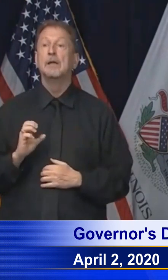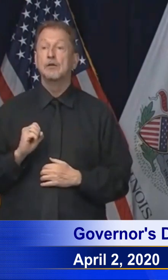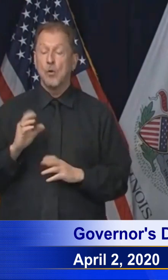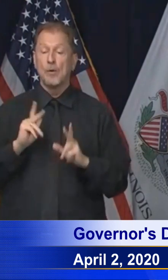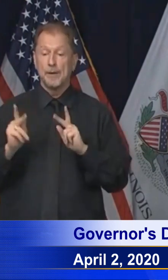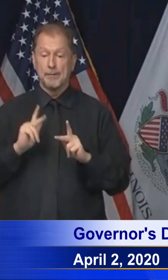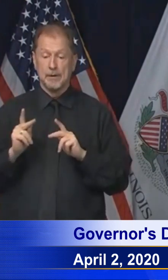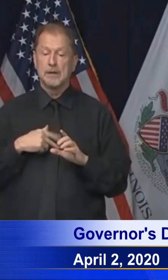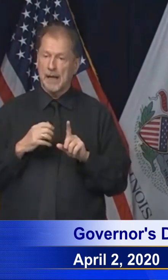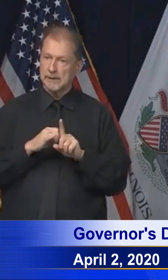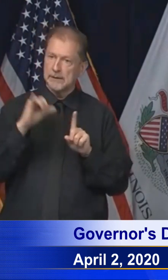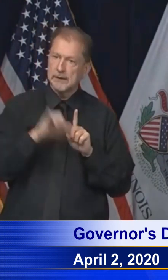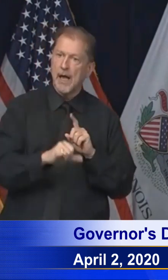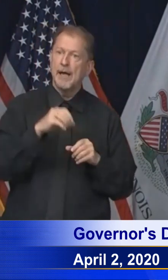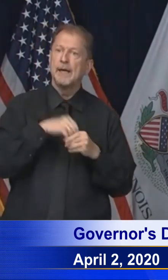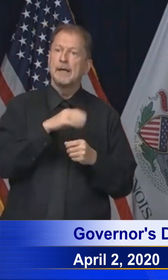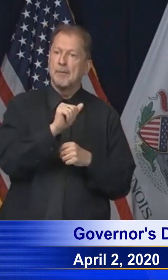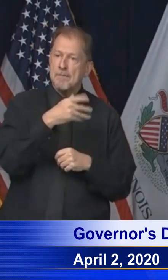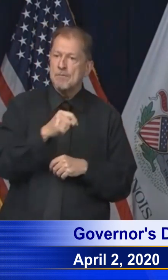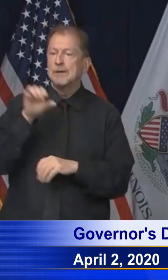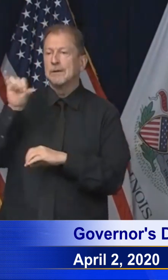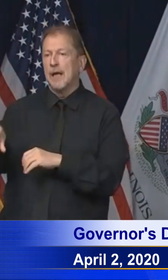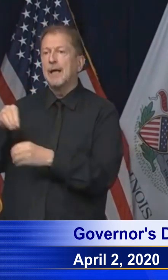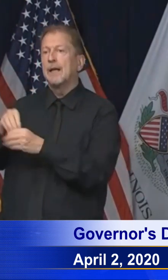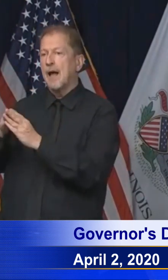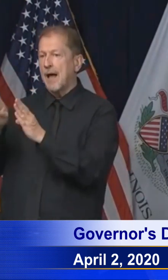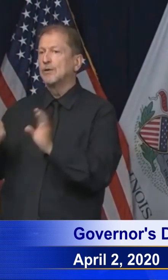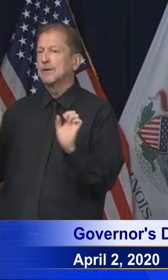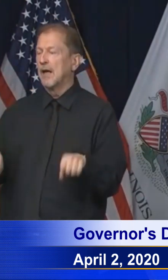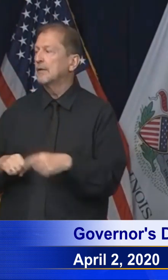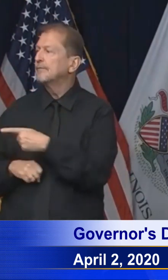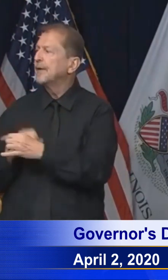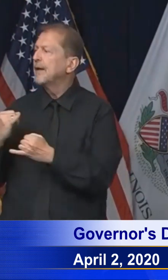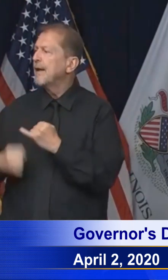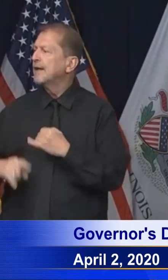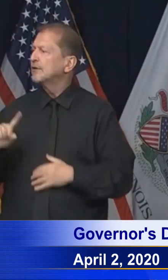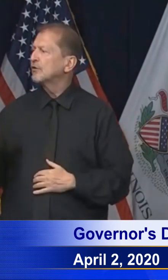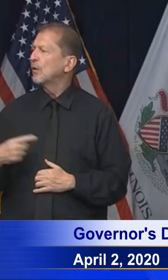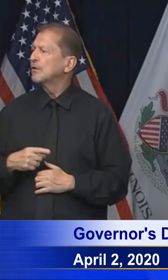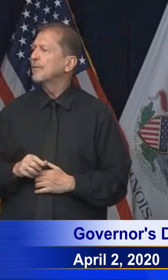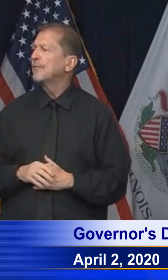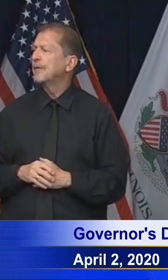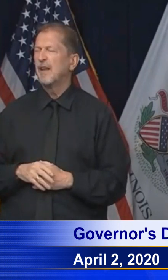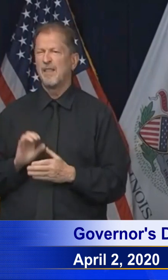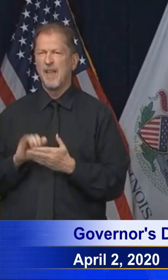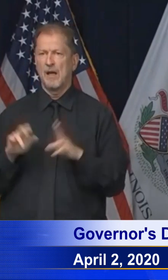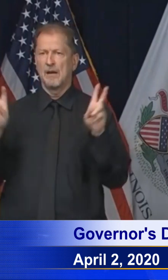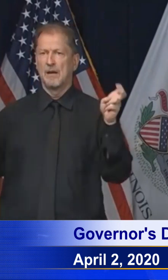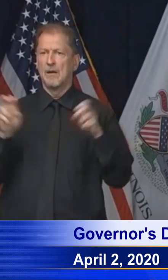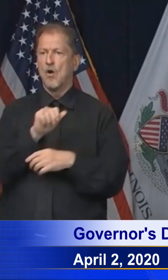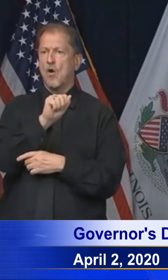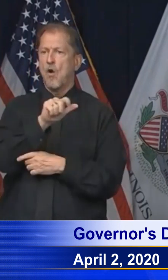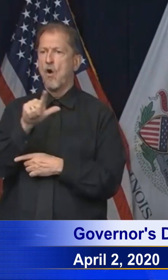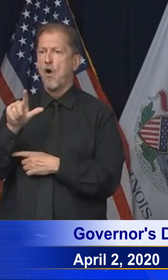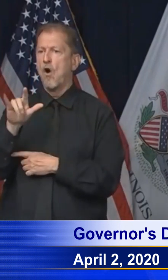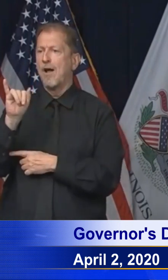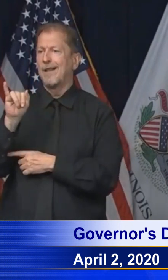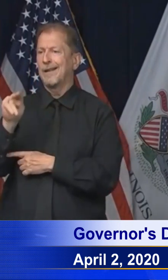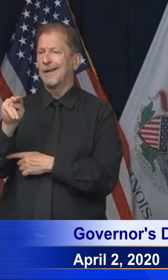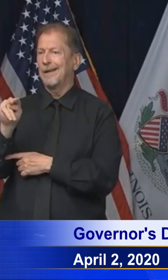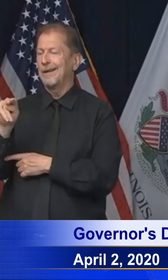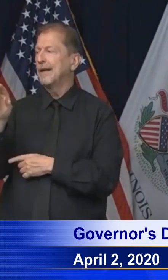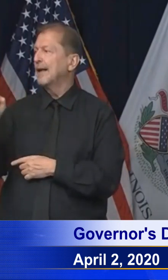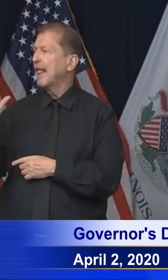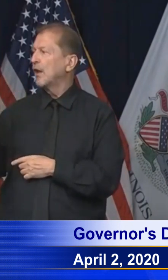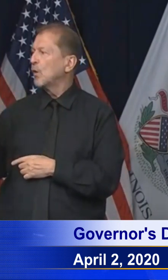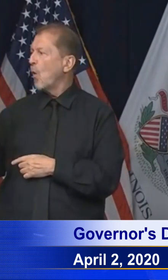to stay in their communities and in their homes. This will be our last question. Is this new All in Illinois campaign related in any way to